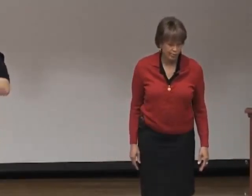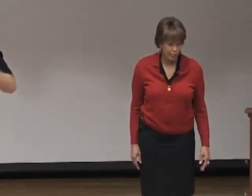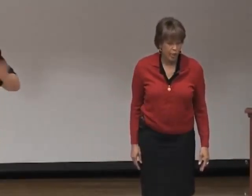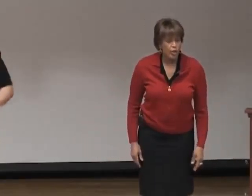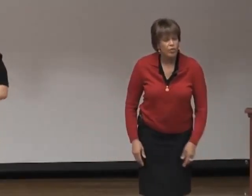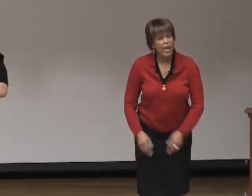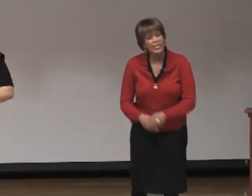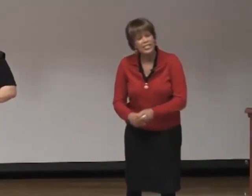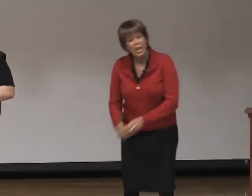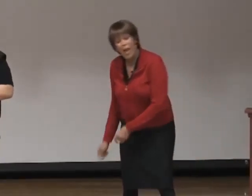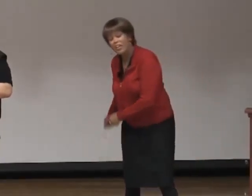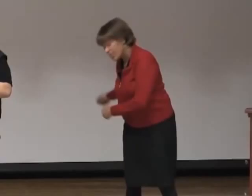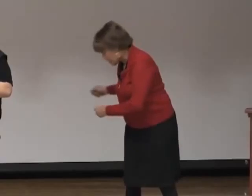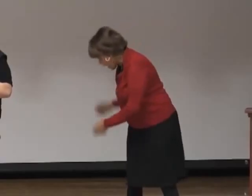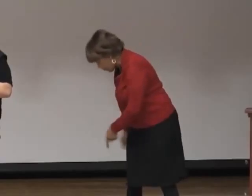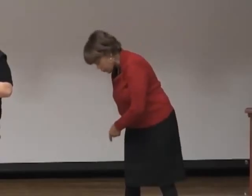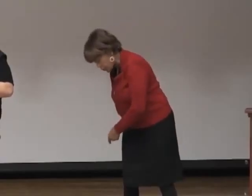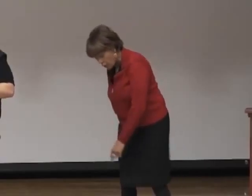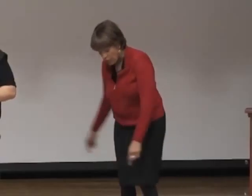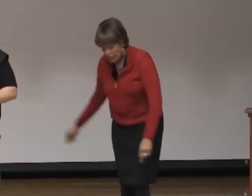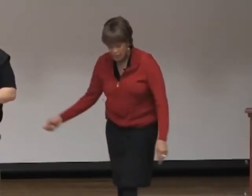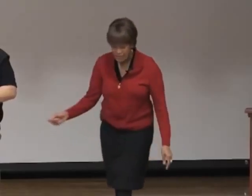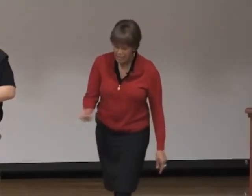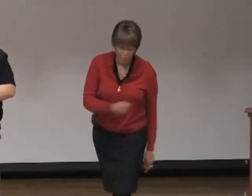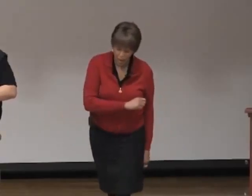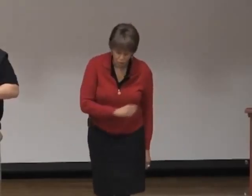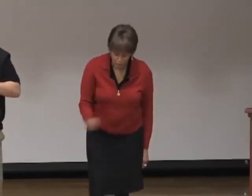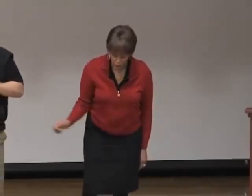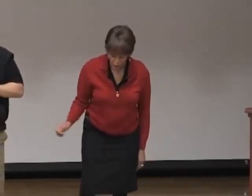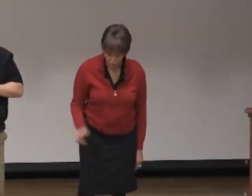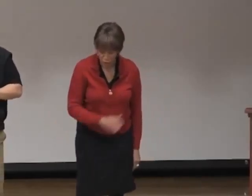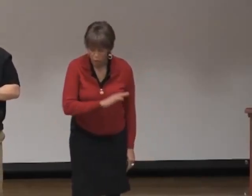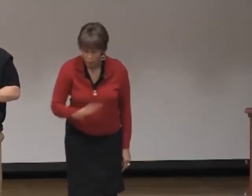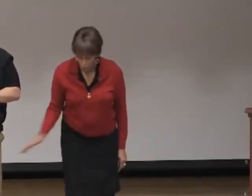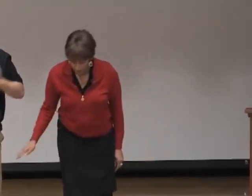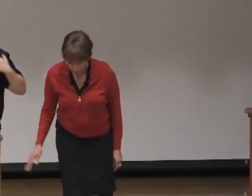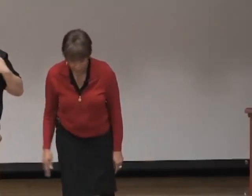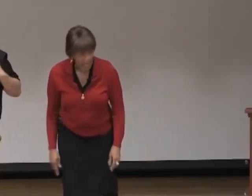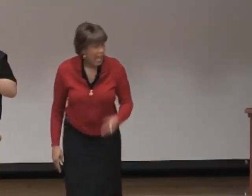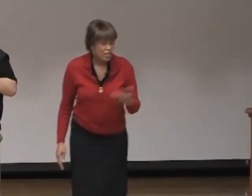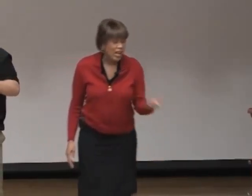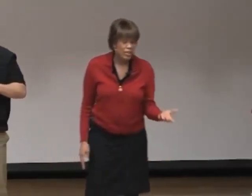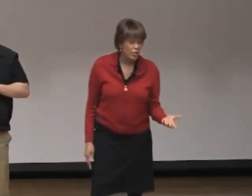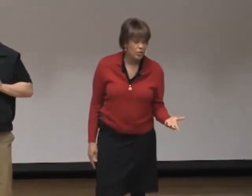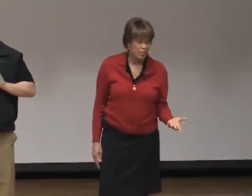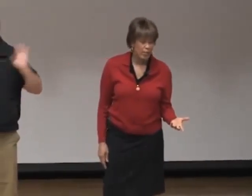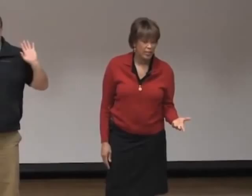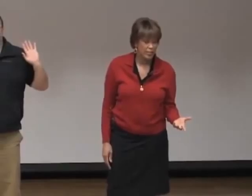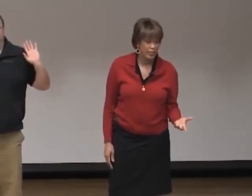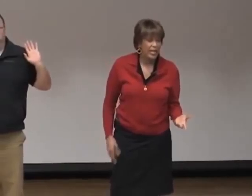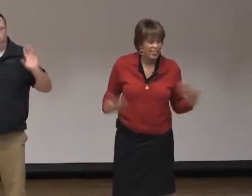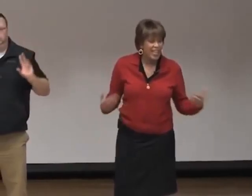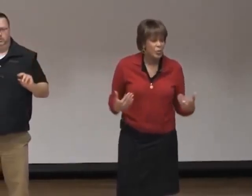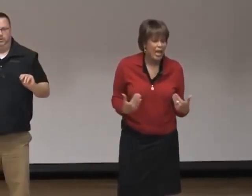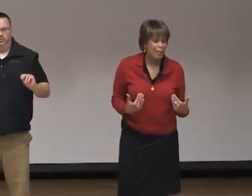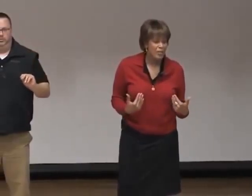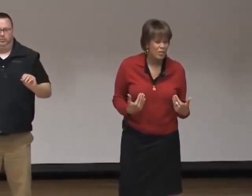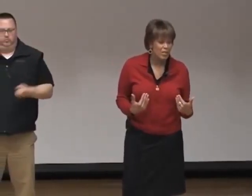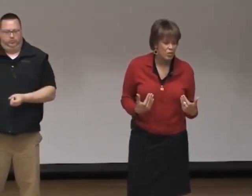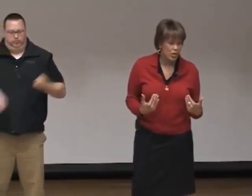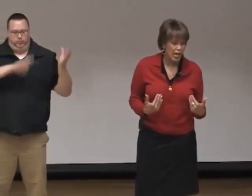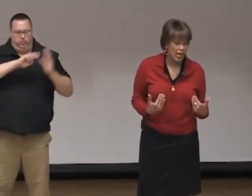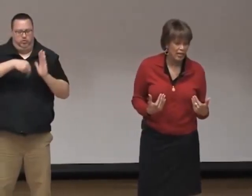situation. You've got to step out of this comfort zone that says my only job is to report this, and you got to do something. And that's what